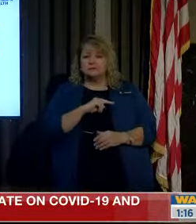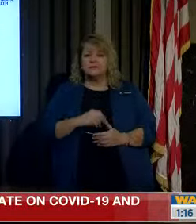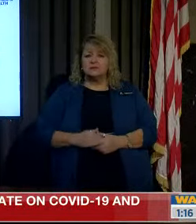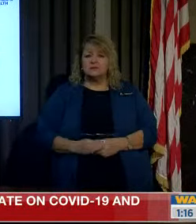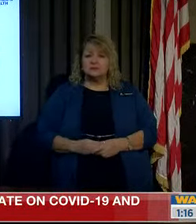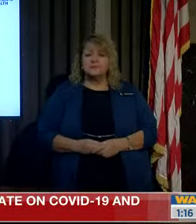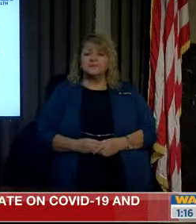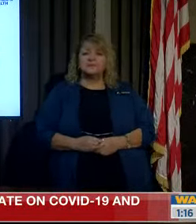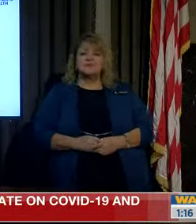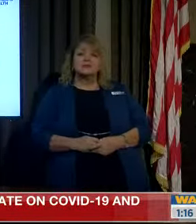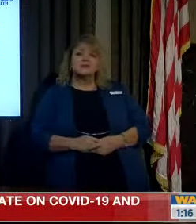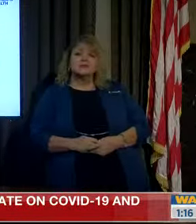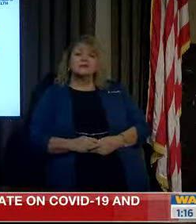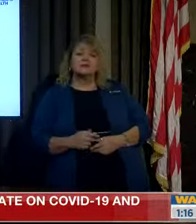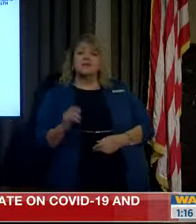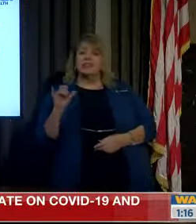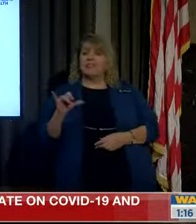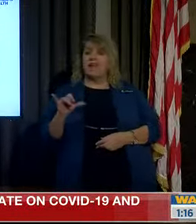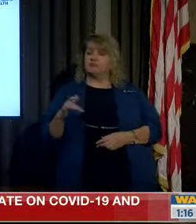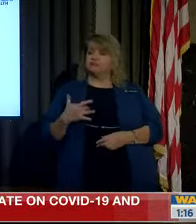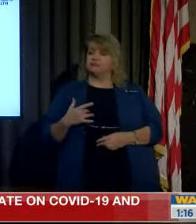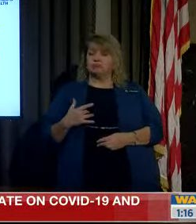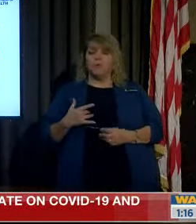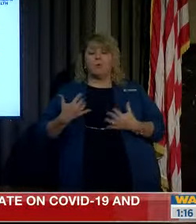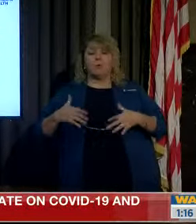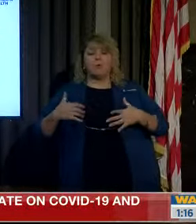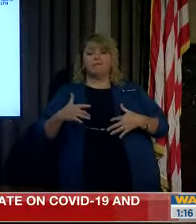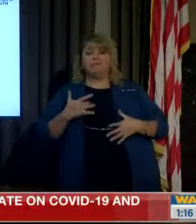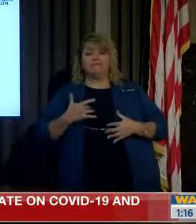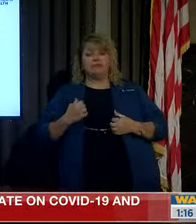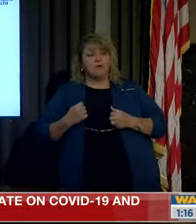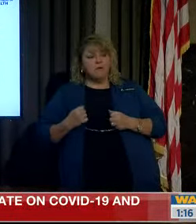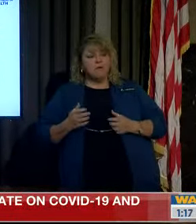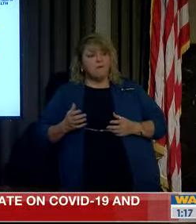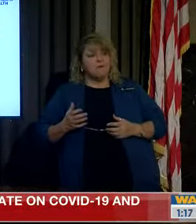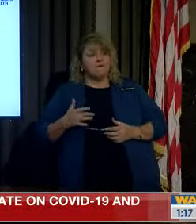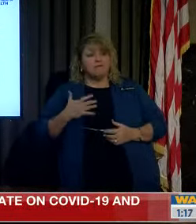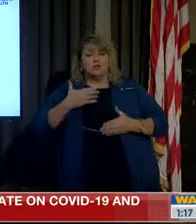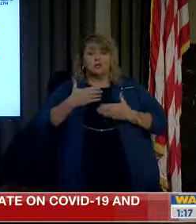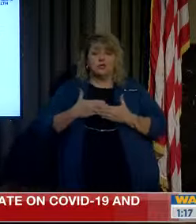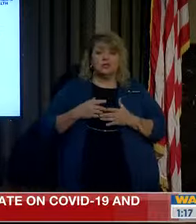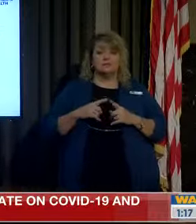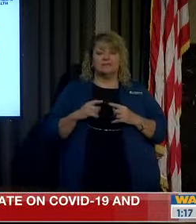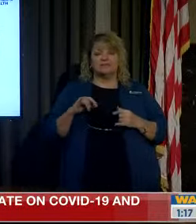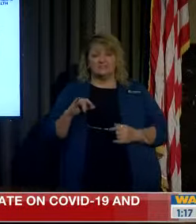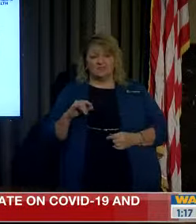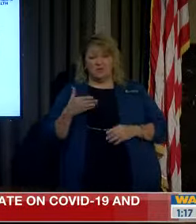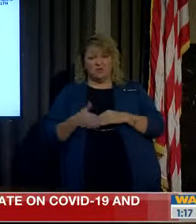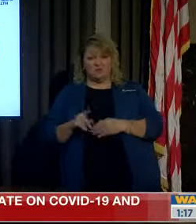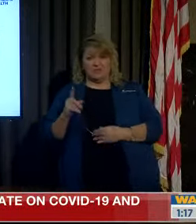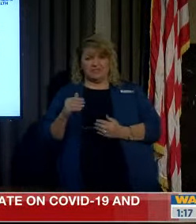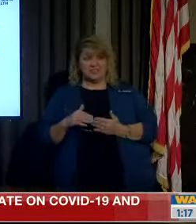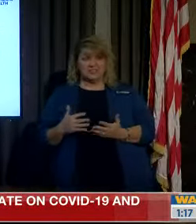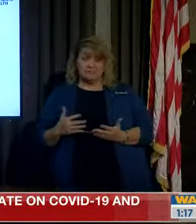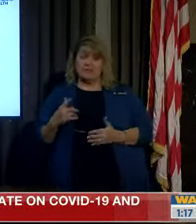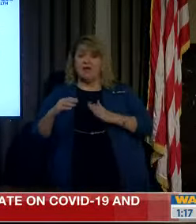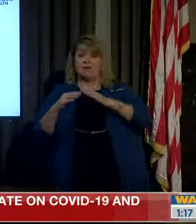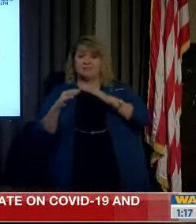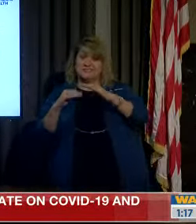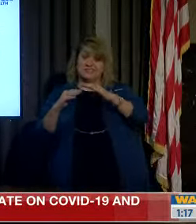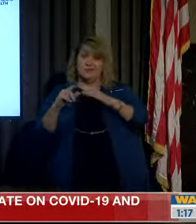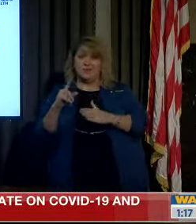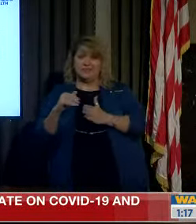patients. That's encouraging that we've made that progress, but it still is a lot. And it's about 4 times what our baseline